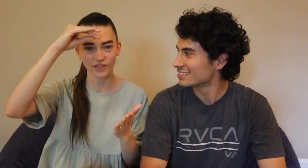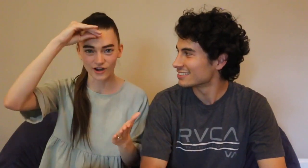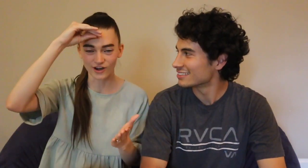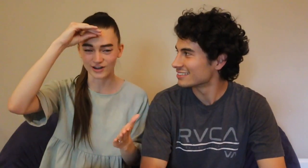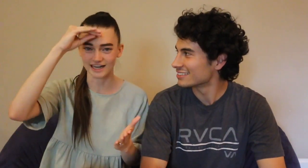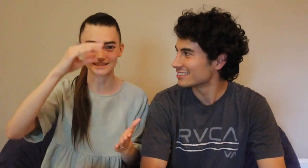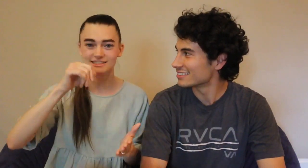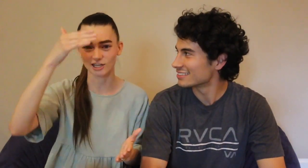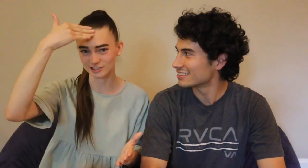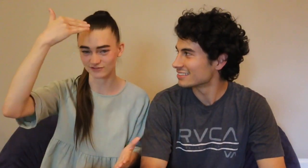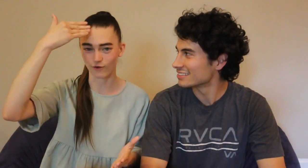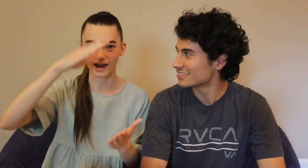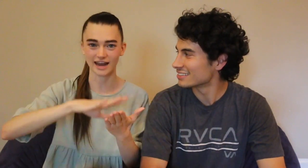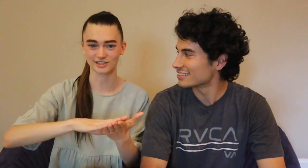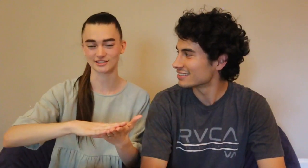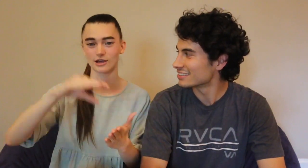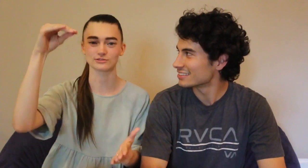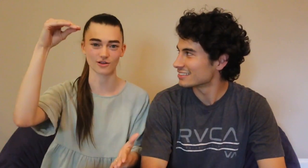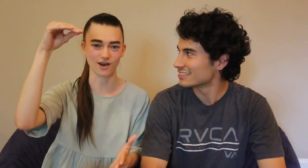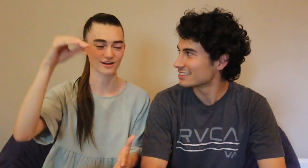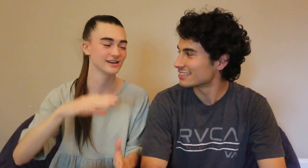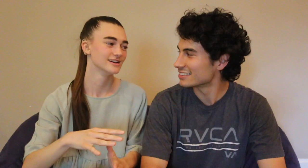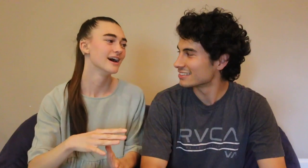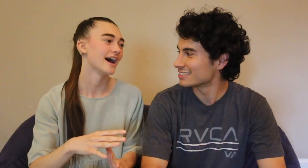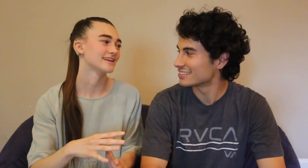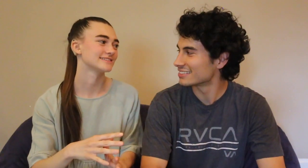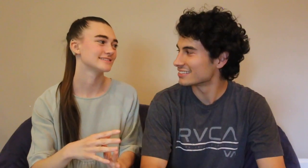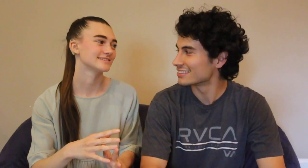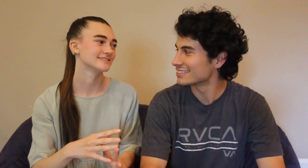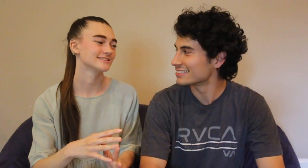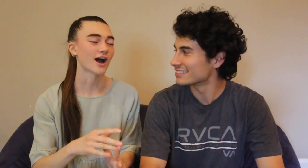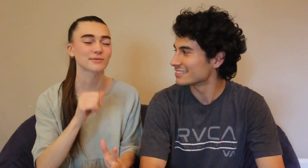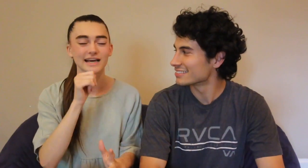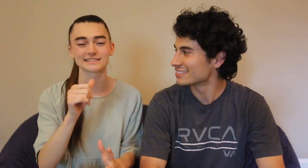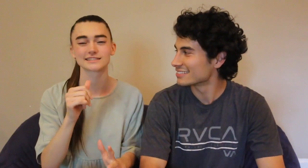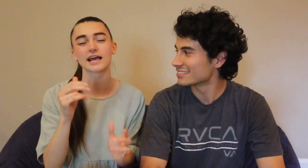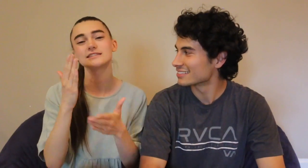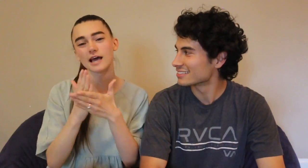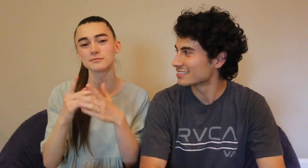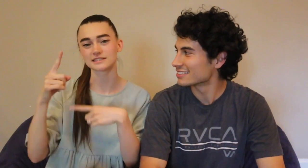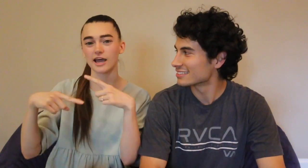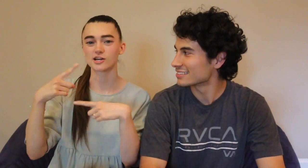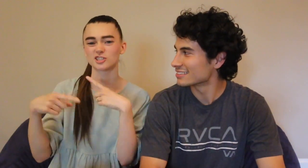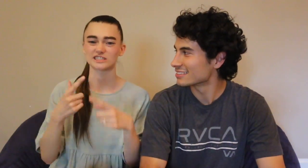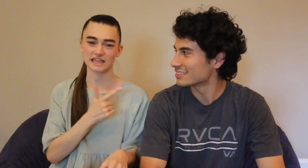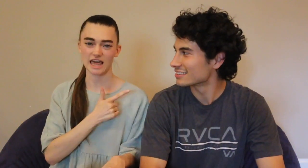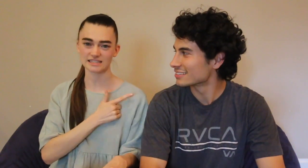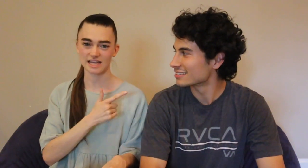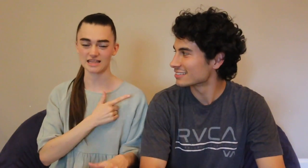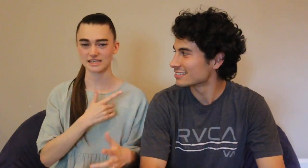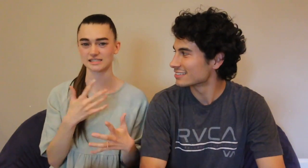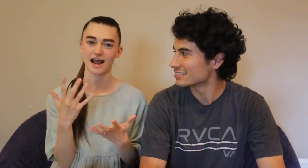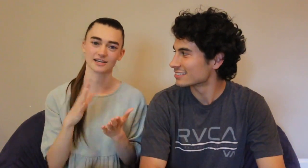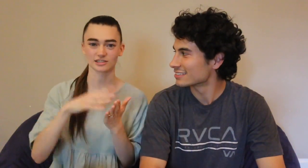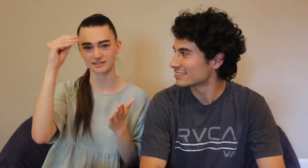learn, he doesn't touch his forehead, he just goes learn. And it's not because, like some signers are just lazy and they sign just,